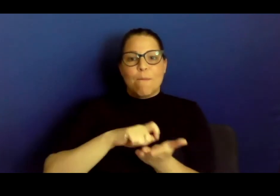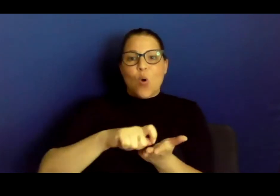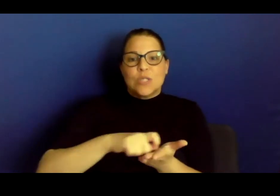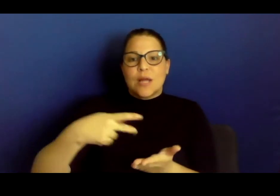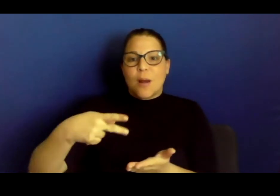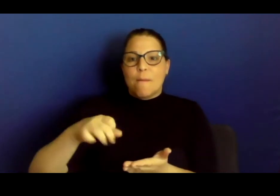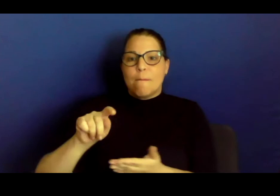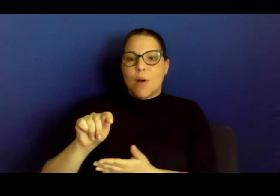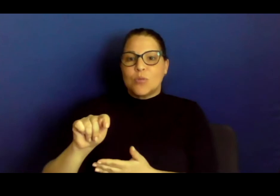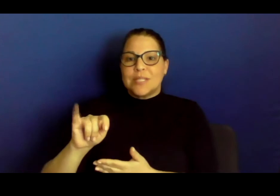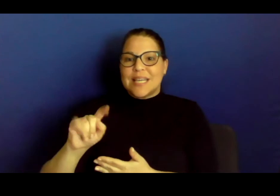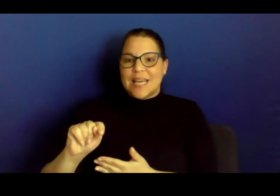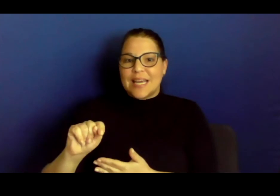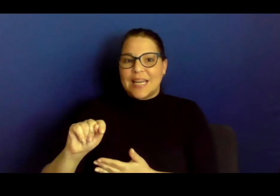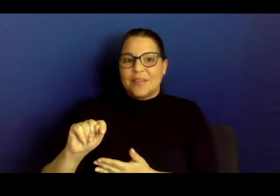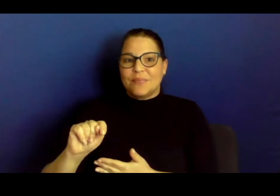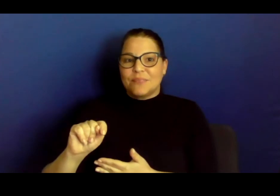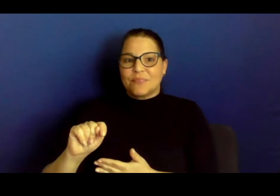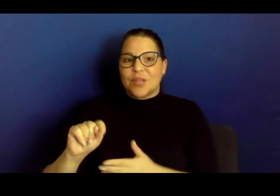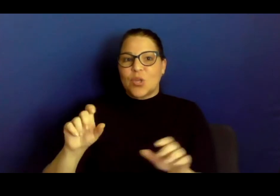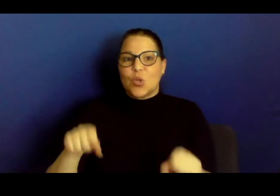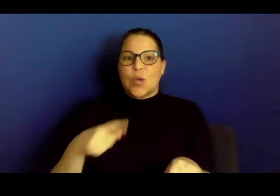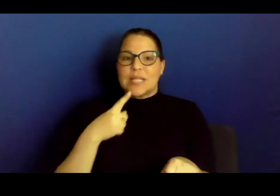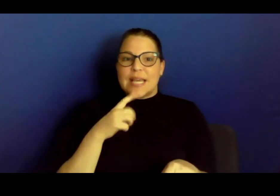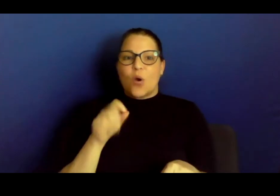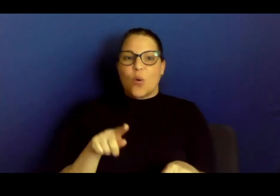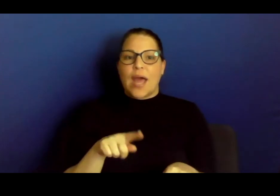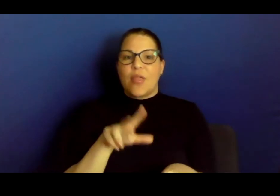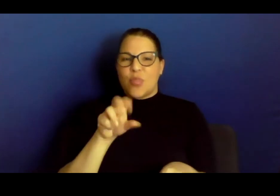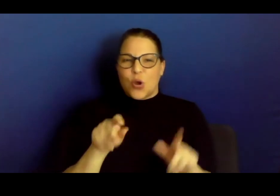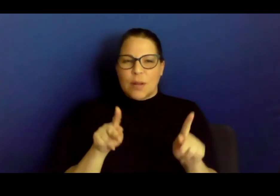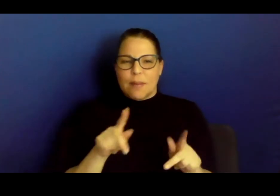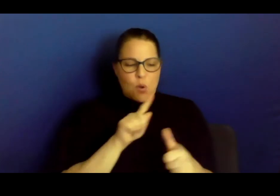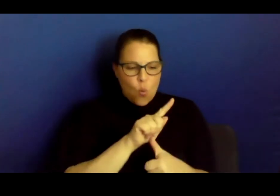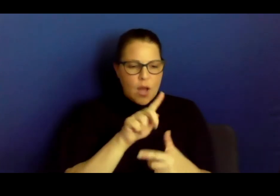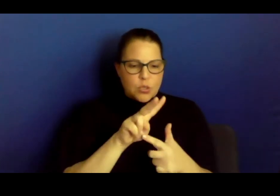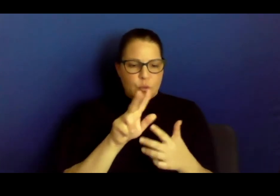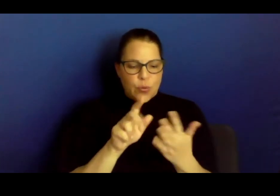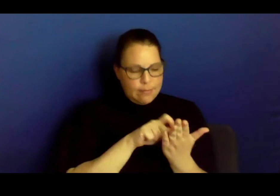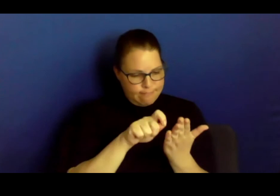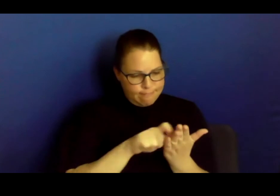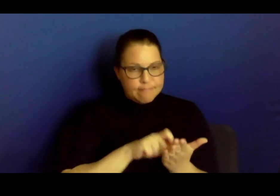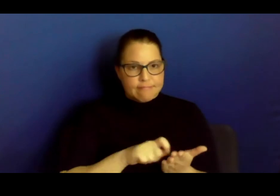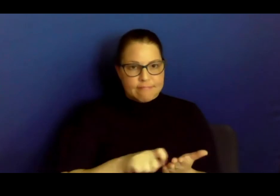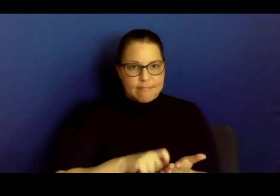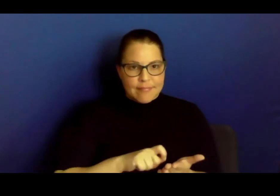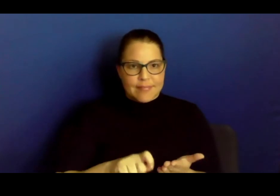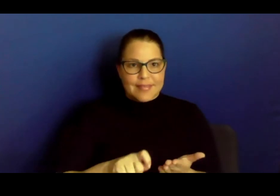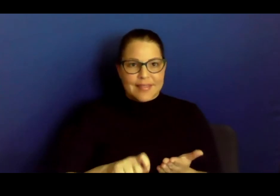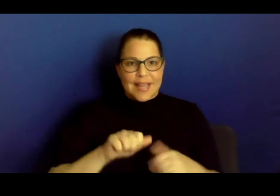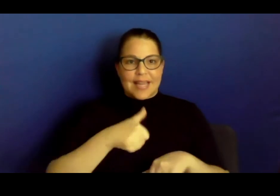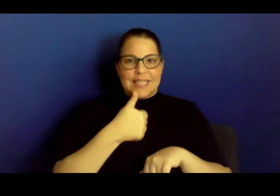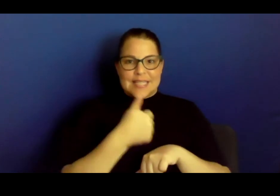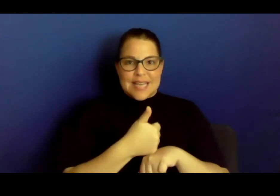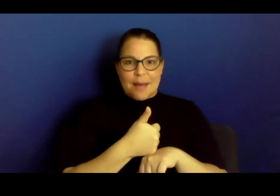down. If you want 30 people to go, you could be like, okay, 1, 2, 3, and then establish processes for